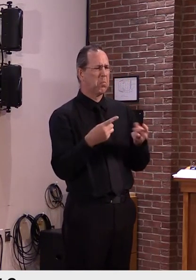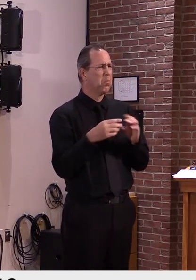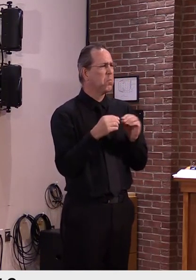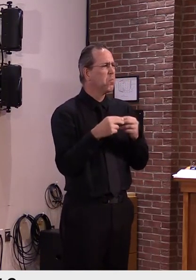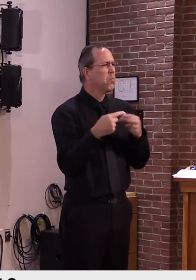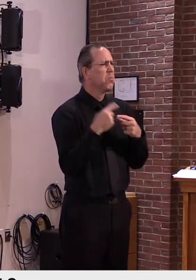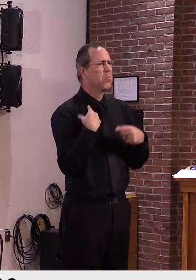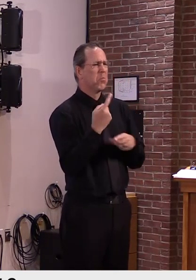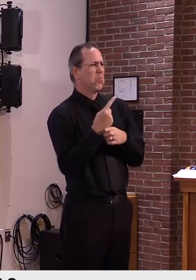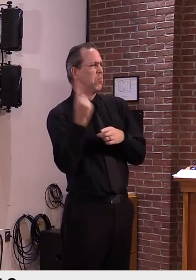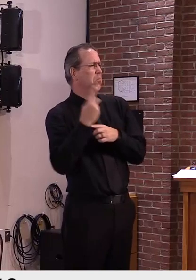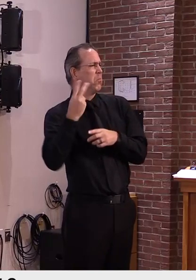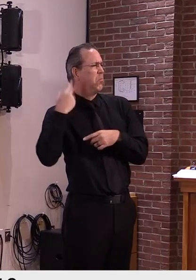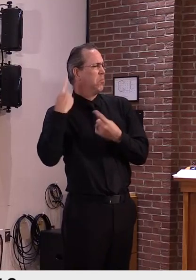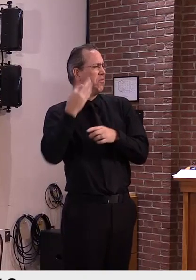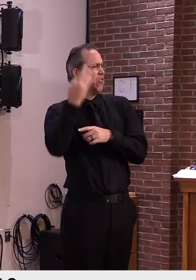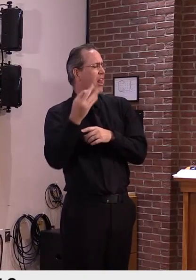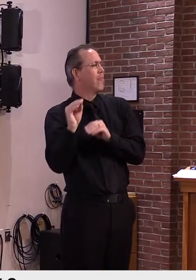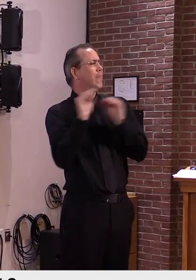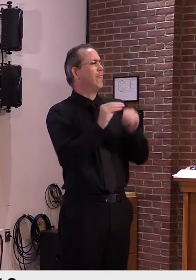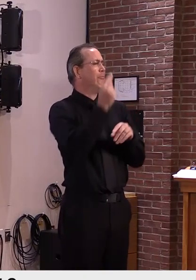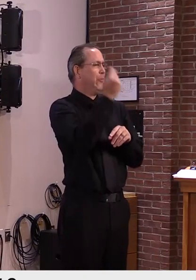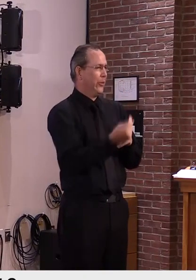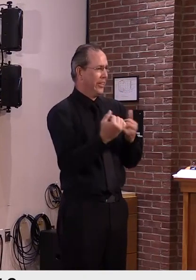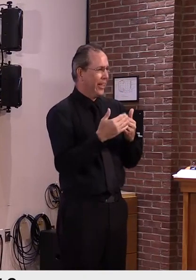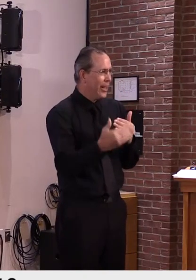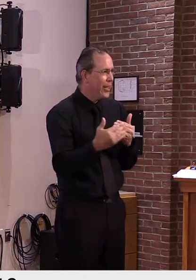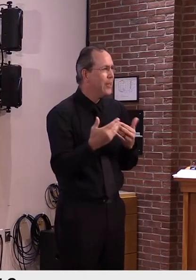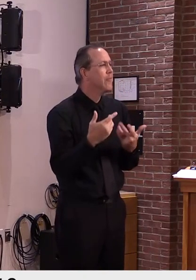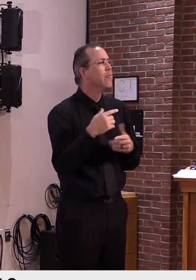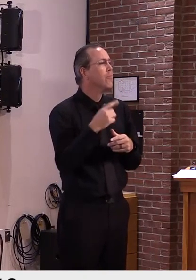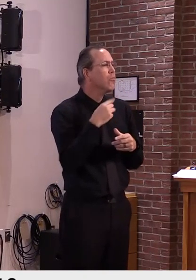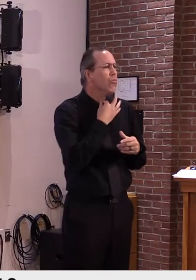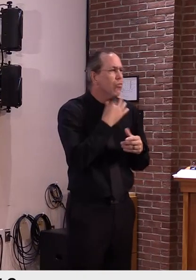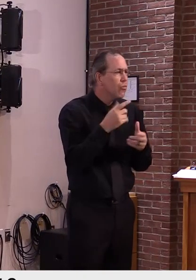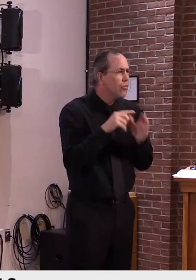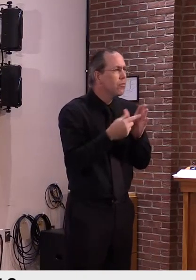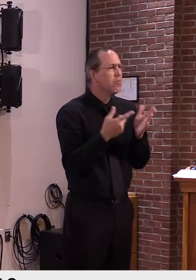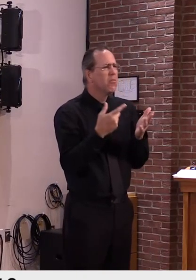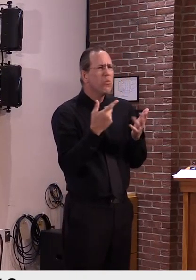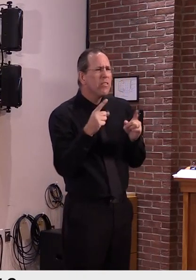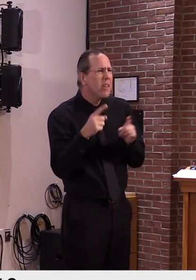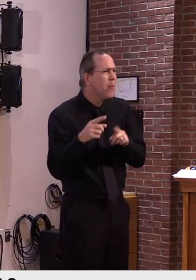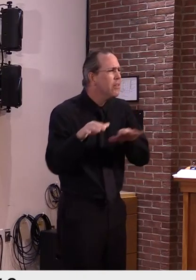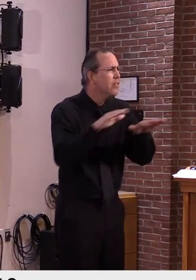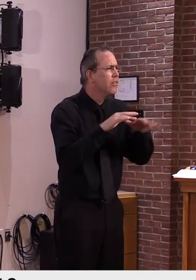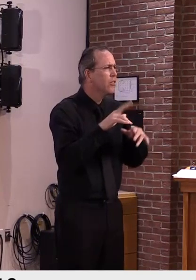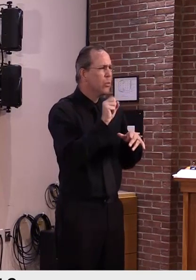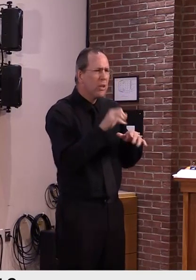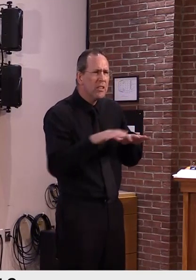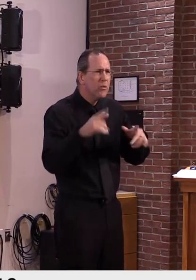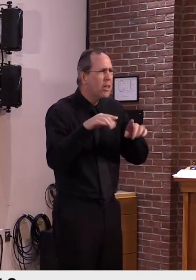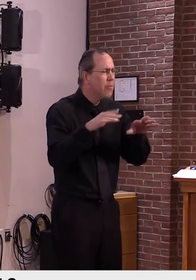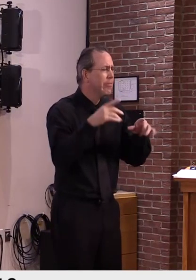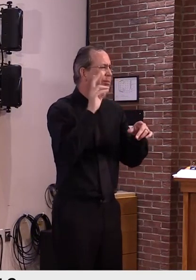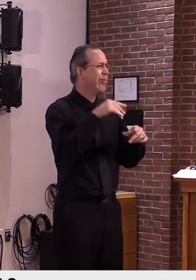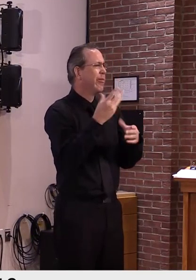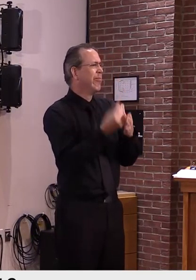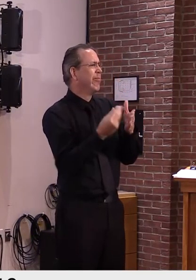and national trends, focusing also on that grim milestone that Dr. Levine mentioned of crossing 200,000 COVID